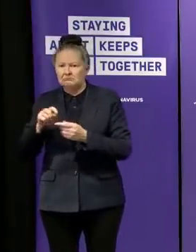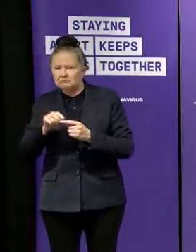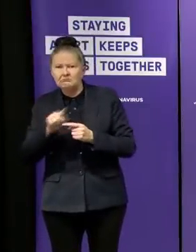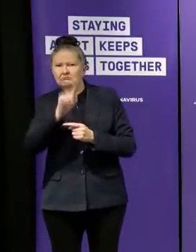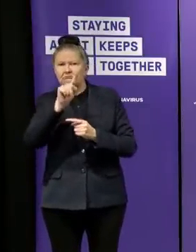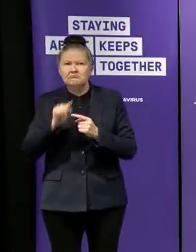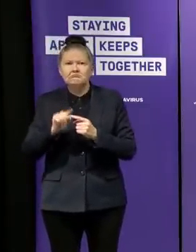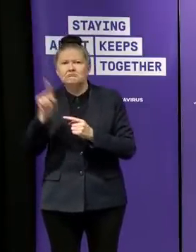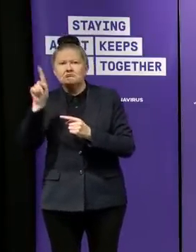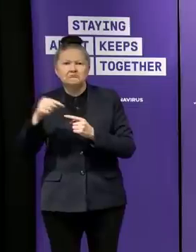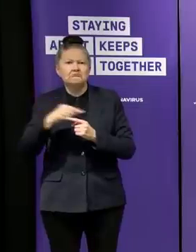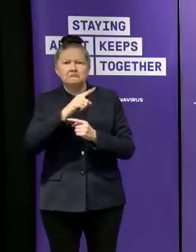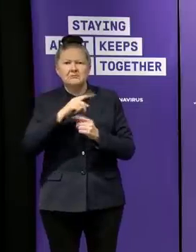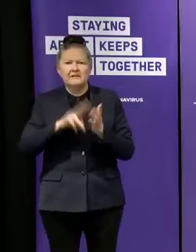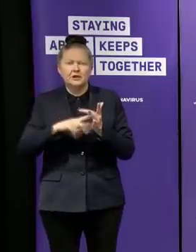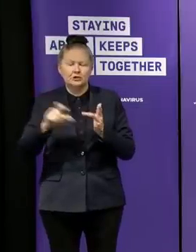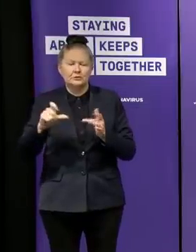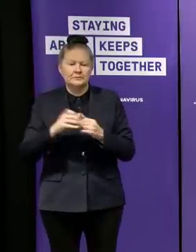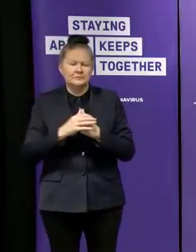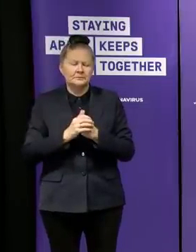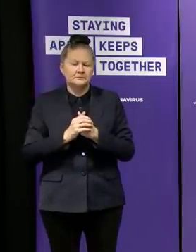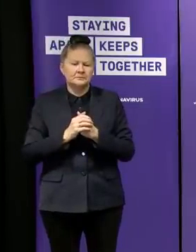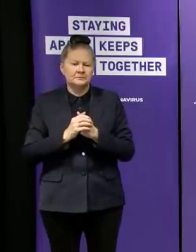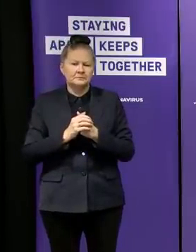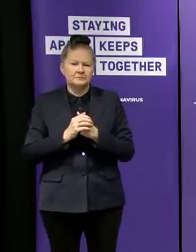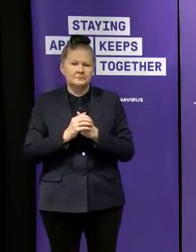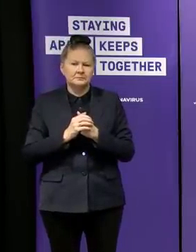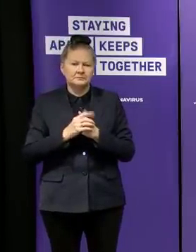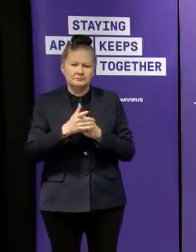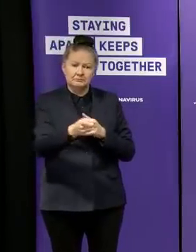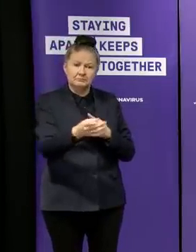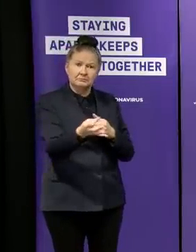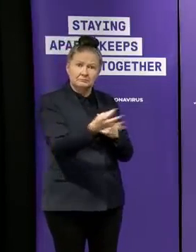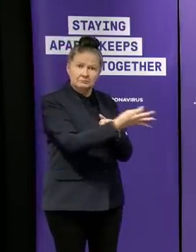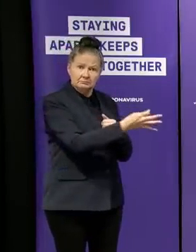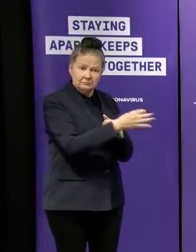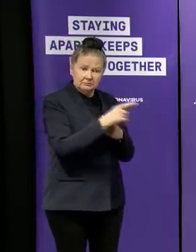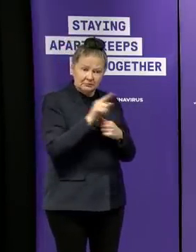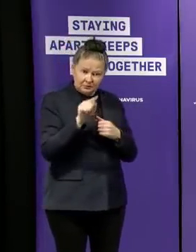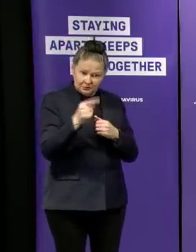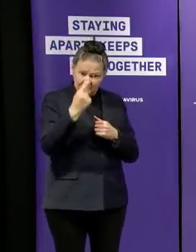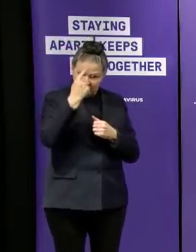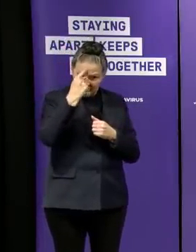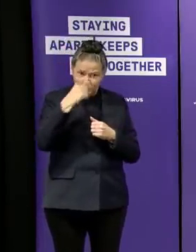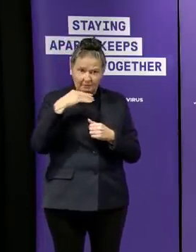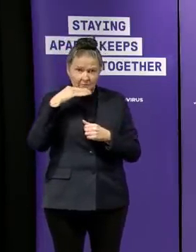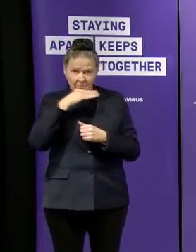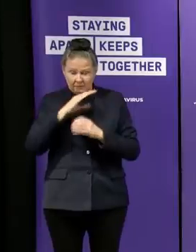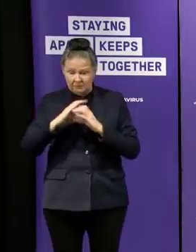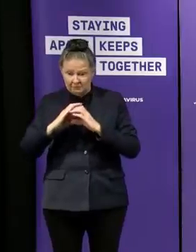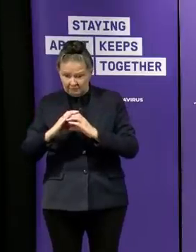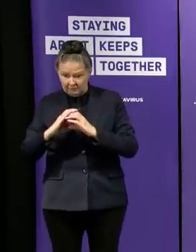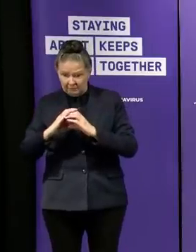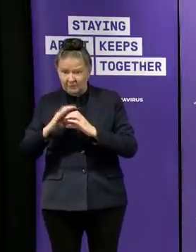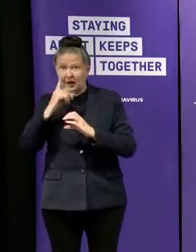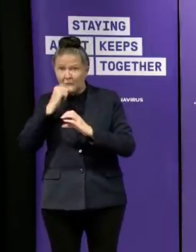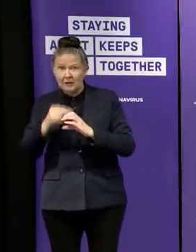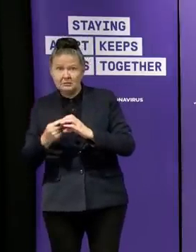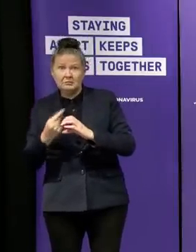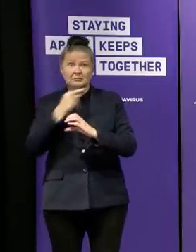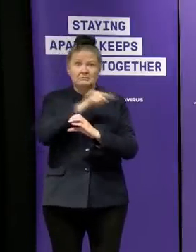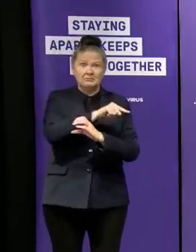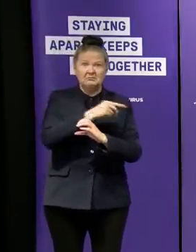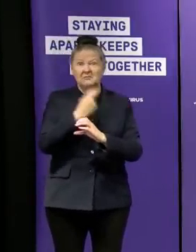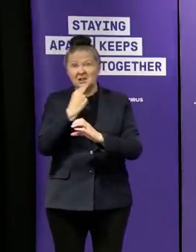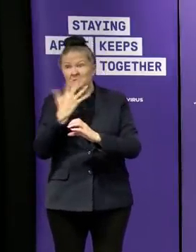move more freely throughout the state. So would it be your intention that people in Melbourne could travel to regional Victoria interstate for Christmas? Is that still your intention?